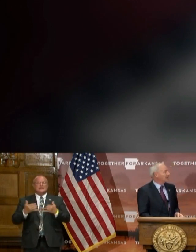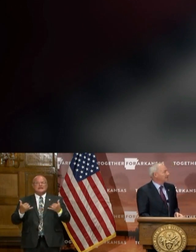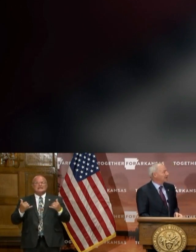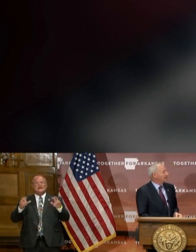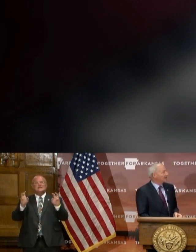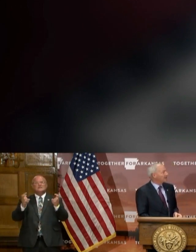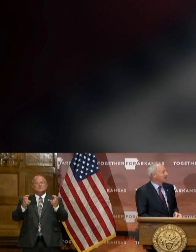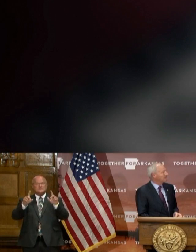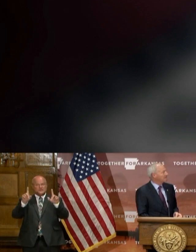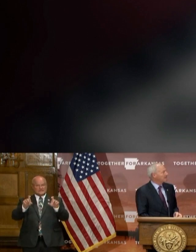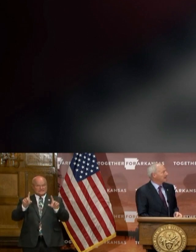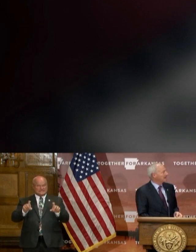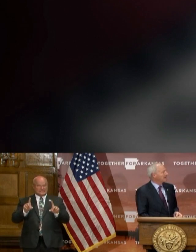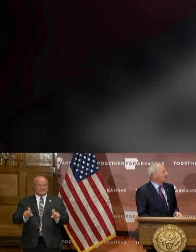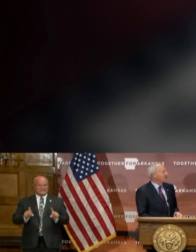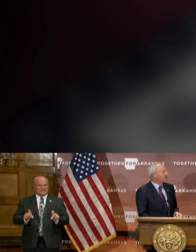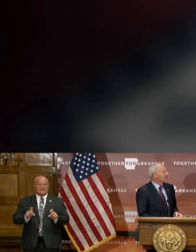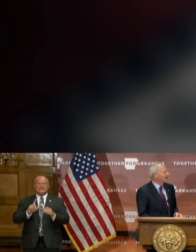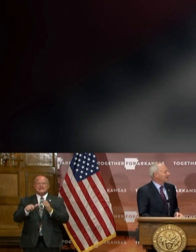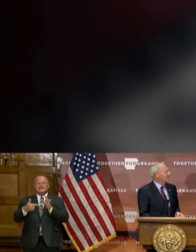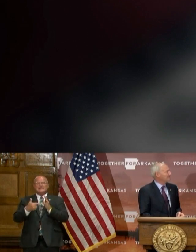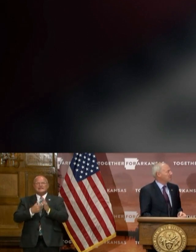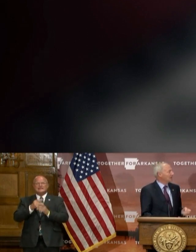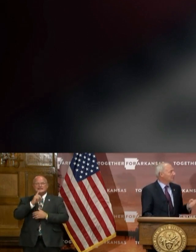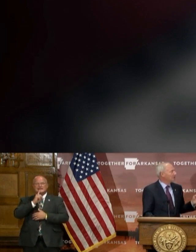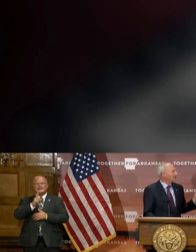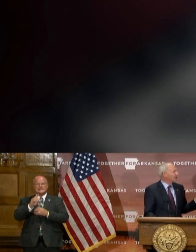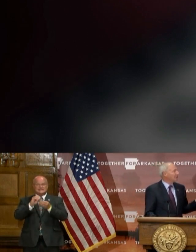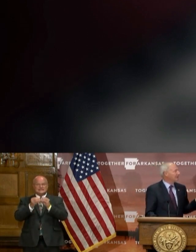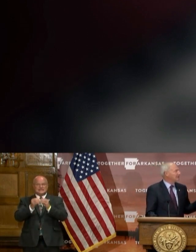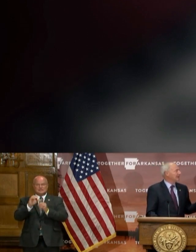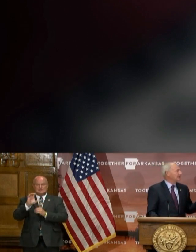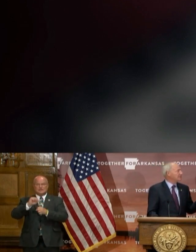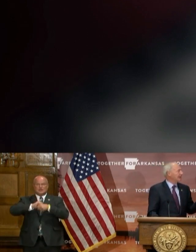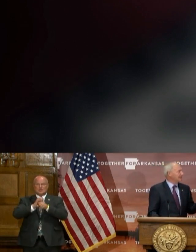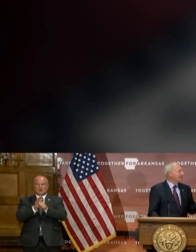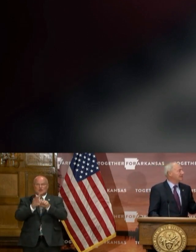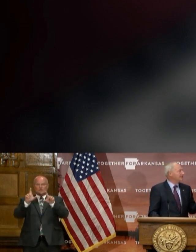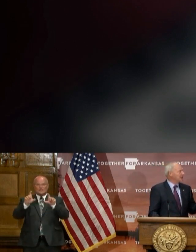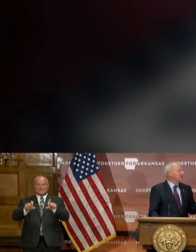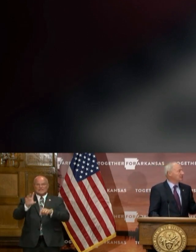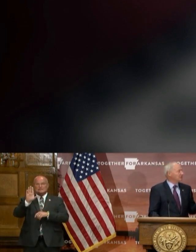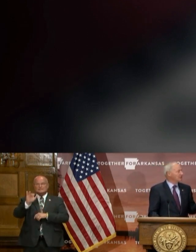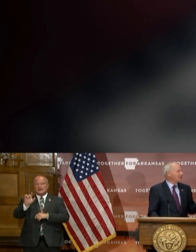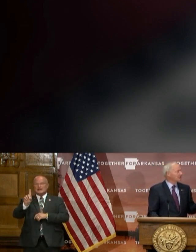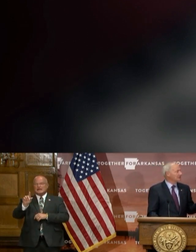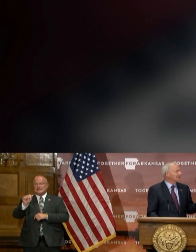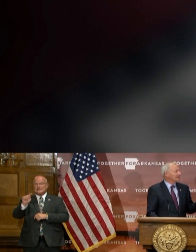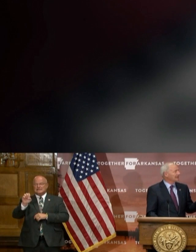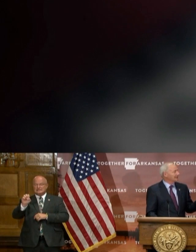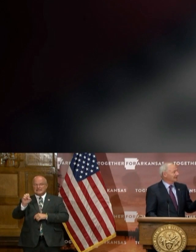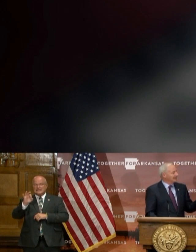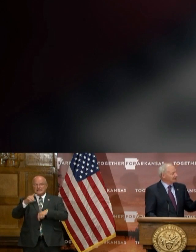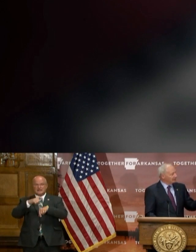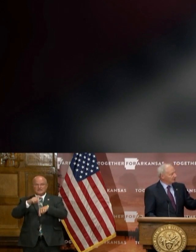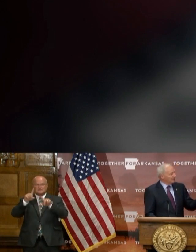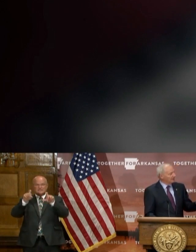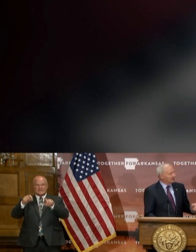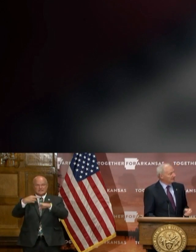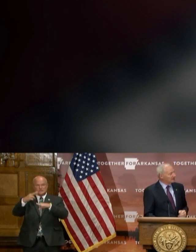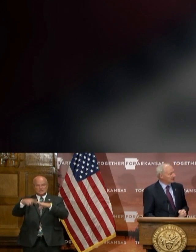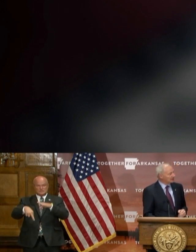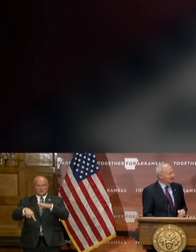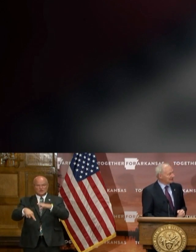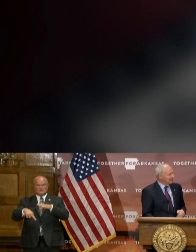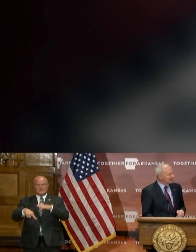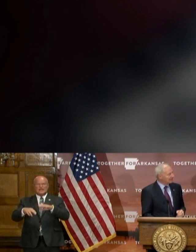terms of our testing, this is the number of COVID tests by date of test result, and it's broken down